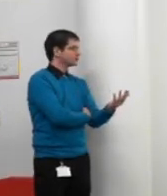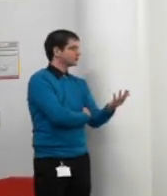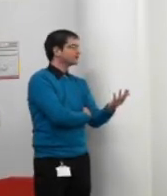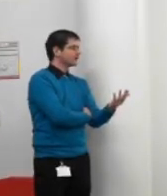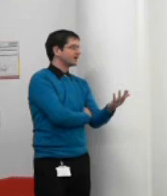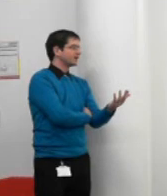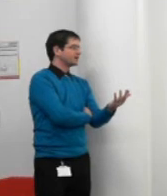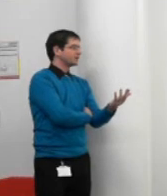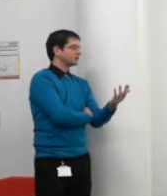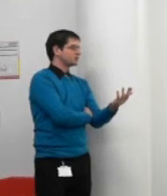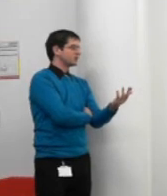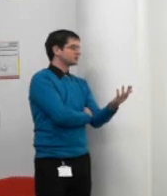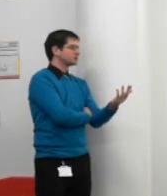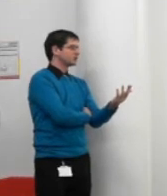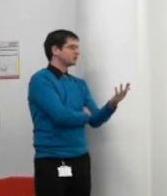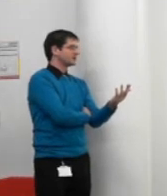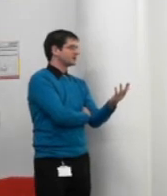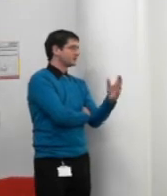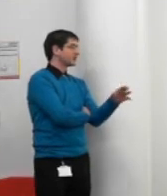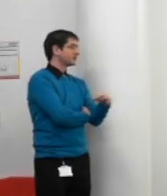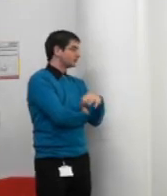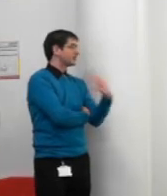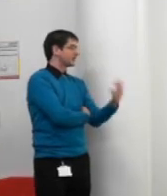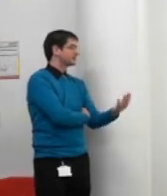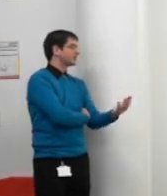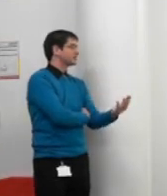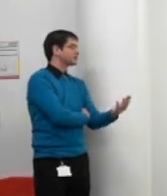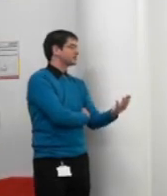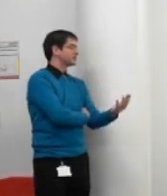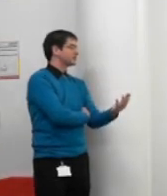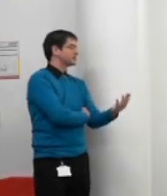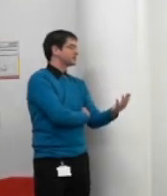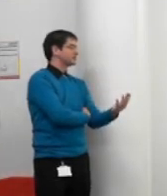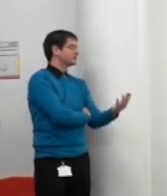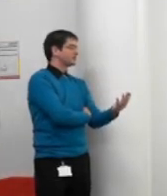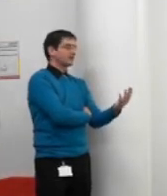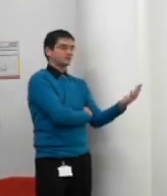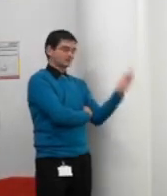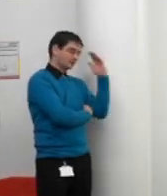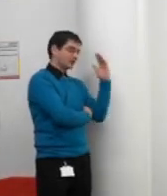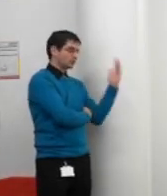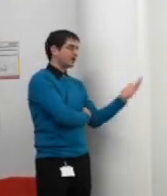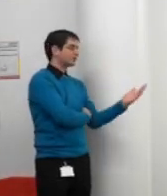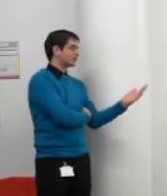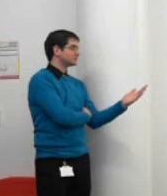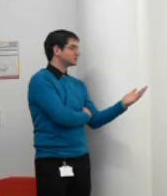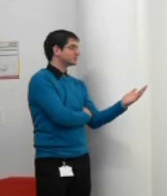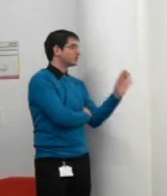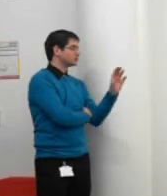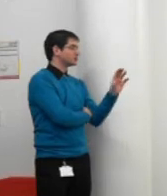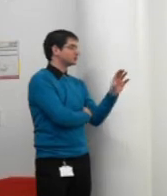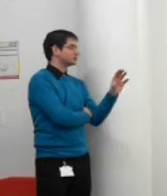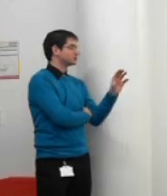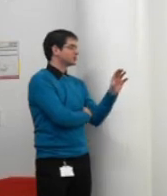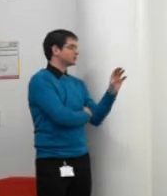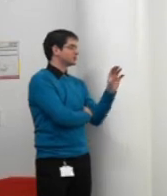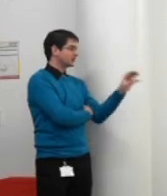yeah in which case it's already written in written english and from memory anyway it's not just the